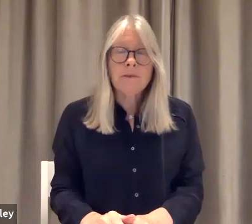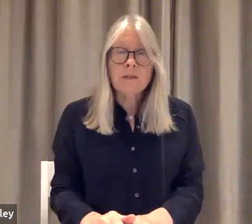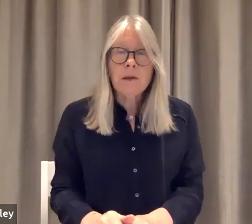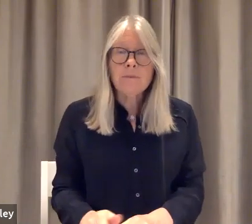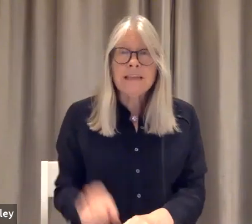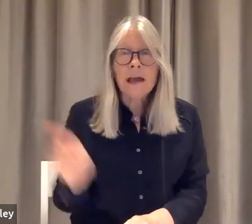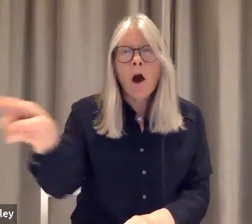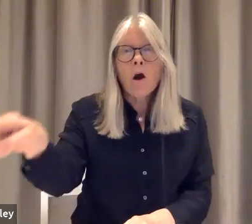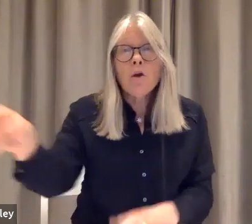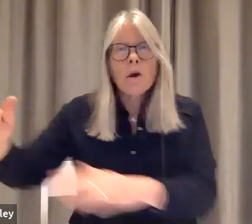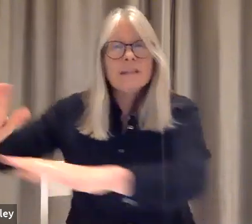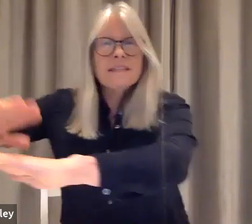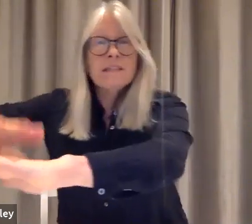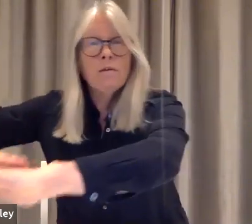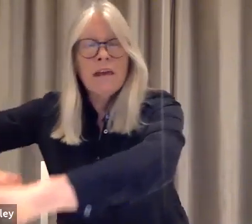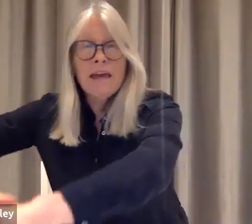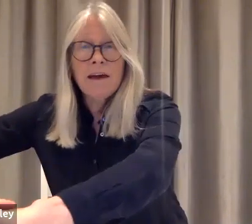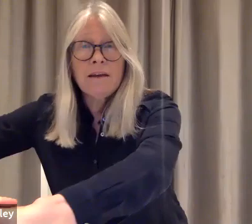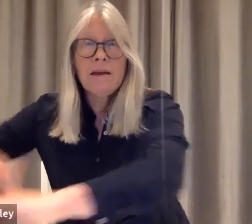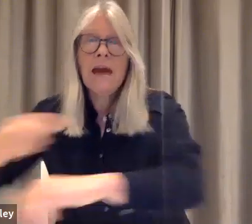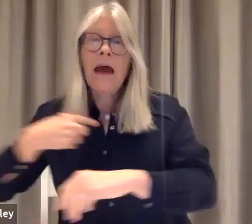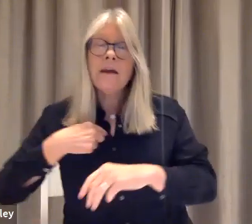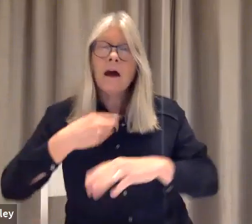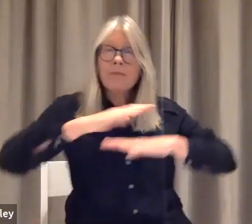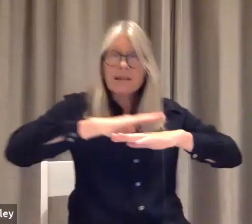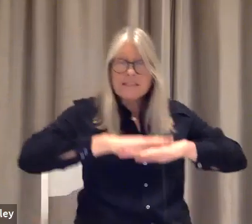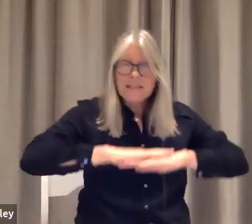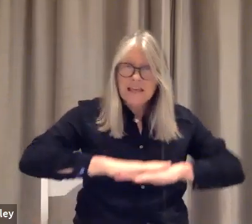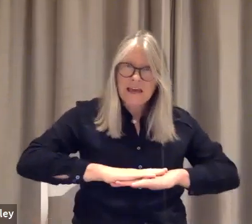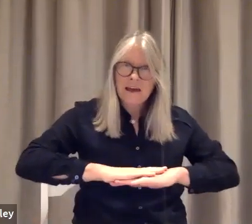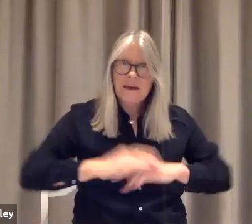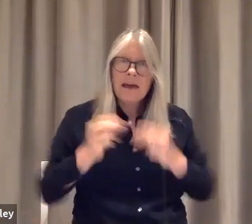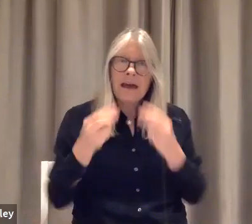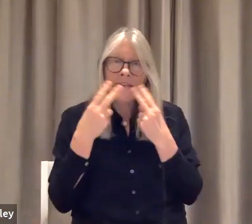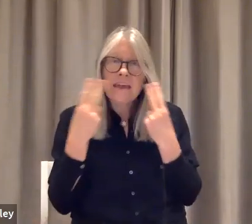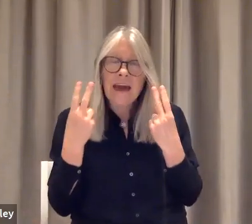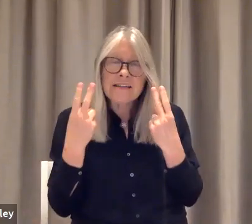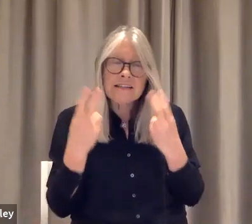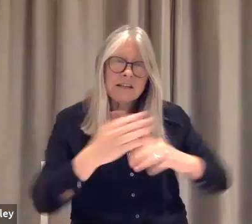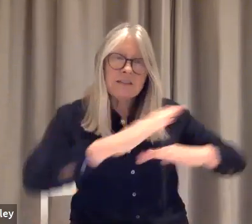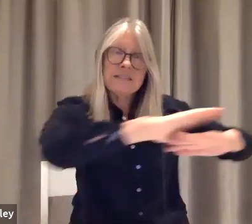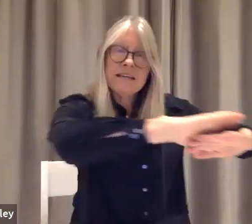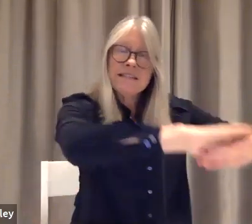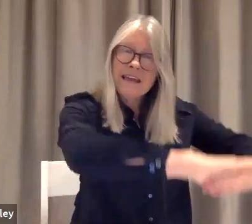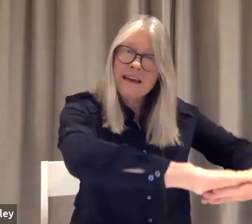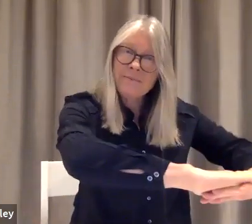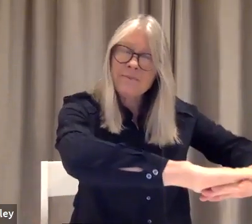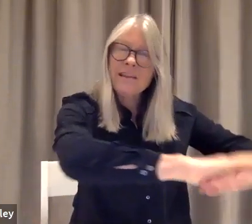So we can be saying, you're going to sit over here, and I'm going to sit here, and the cat is going to sit here. So